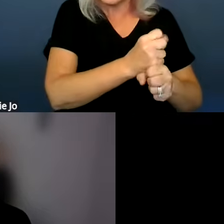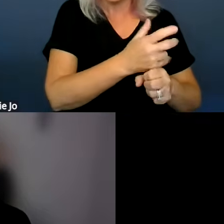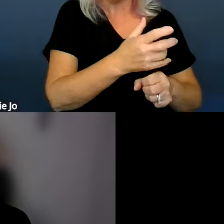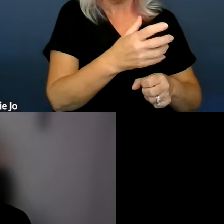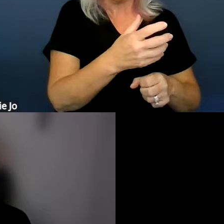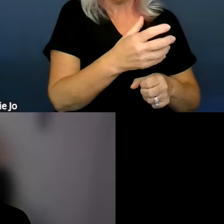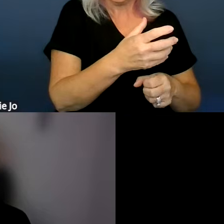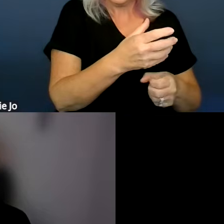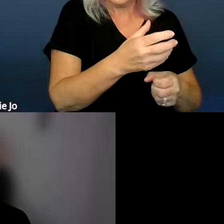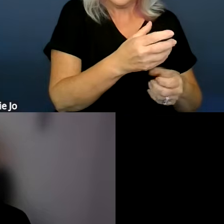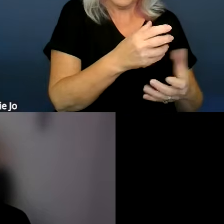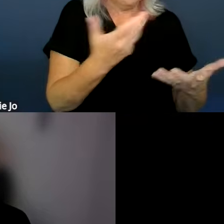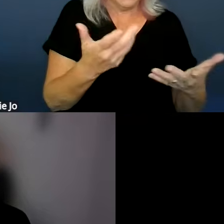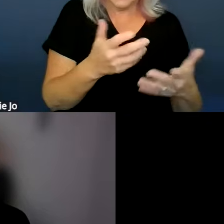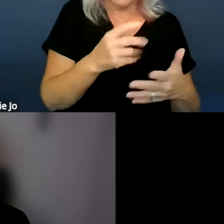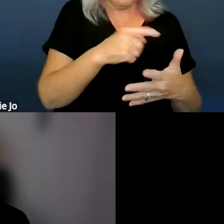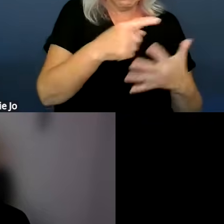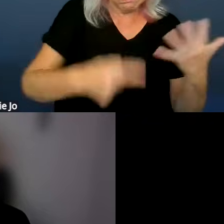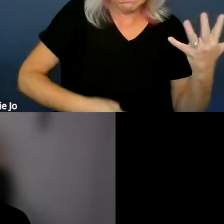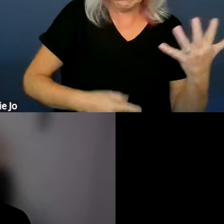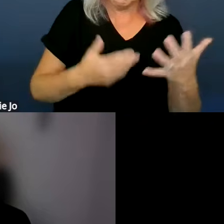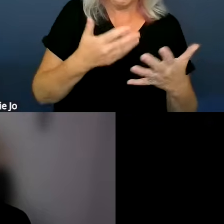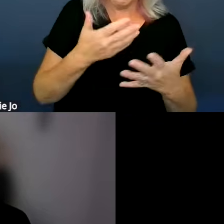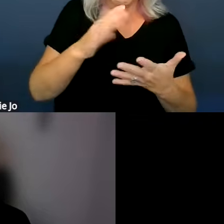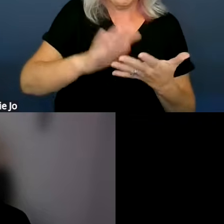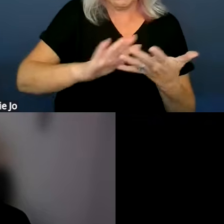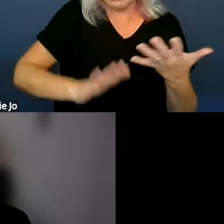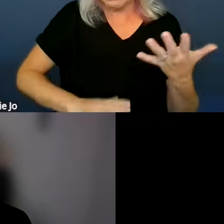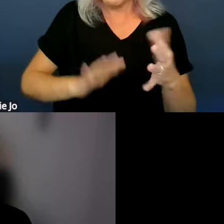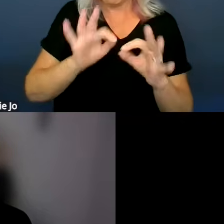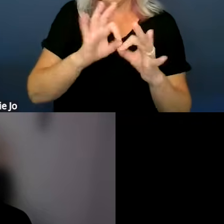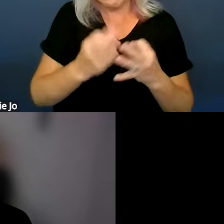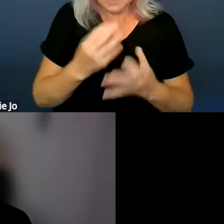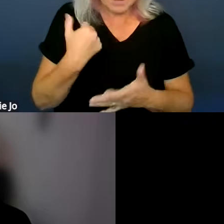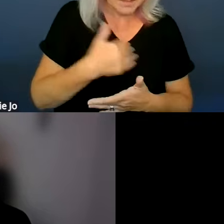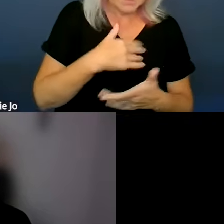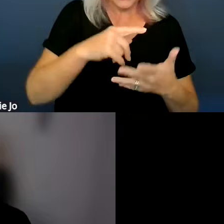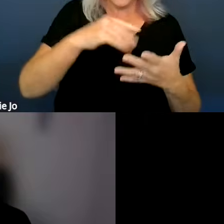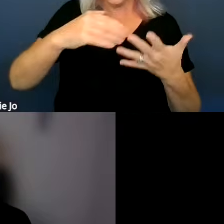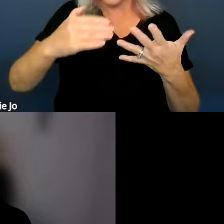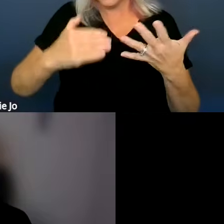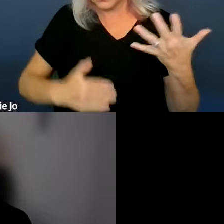into family members and all sorts of things beyond just the